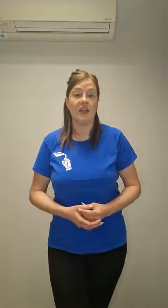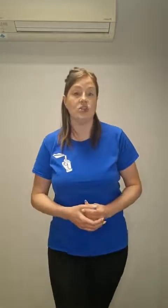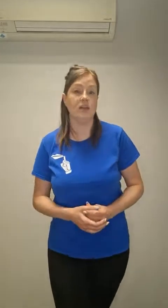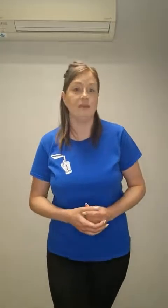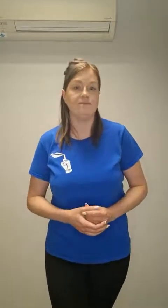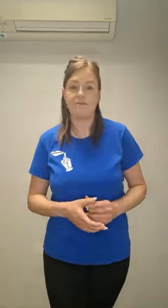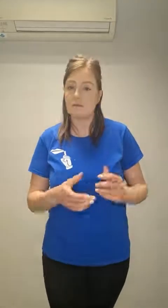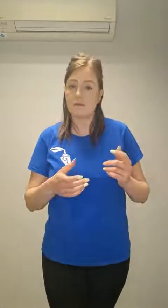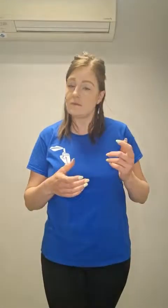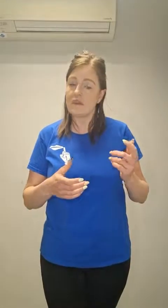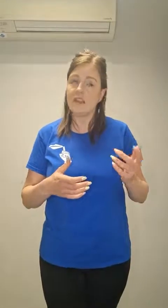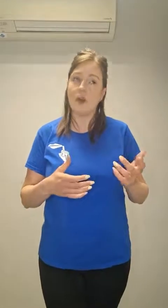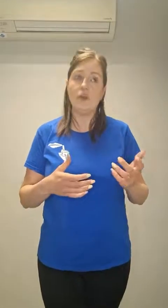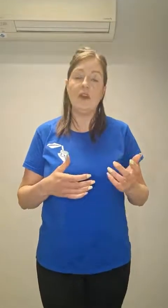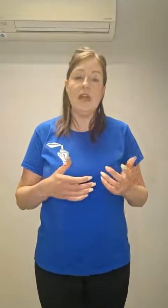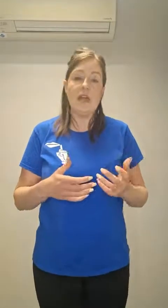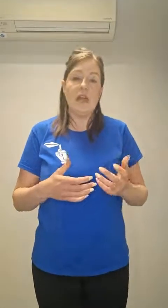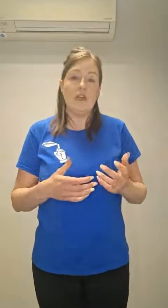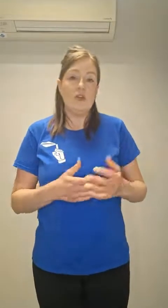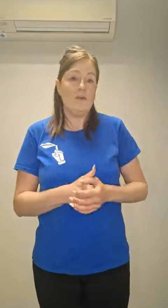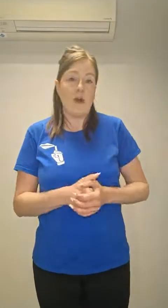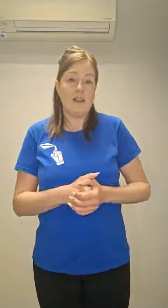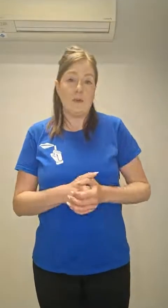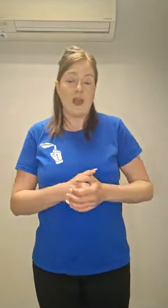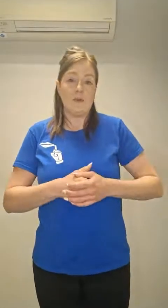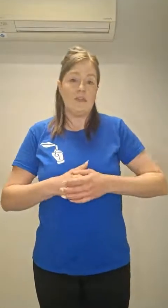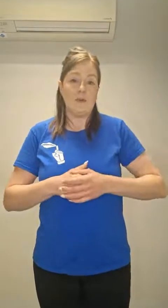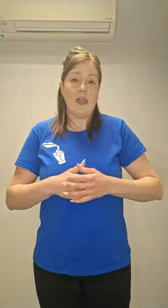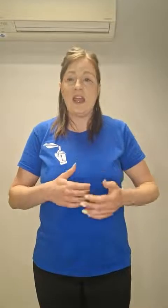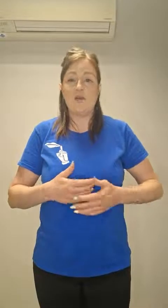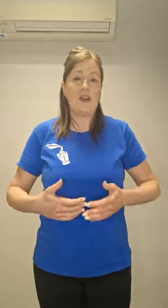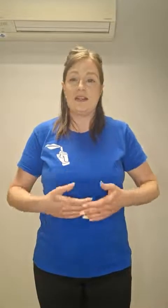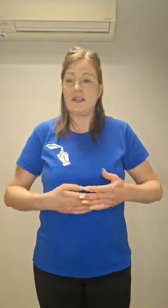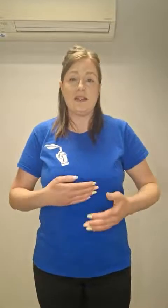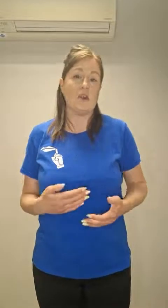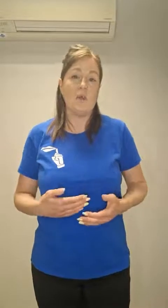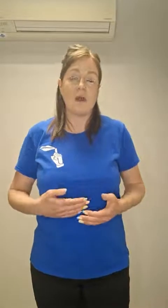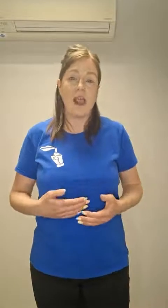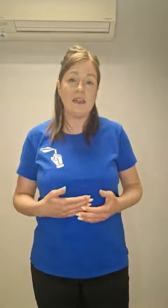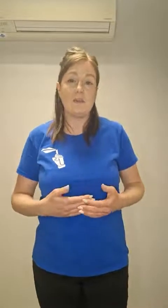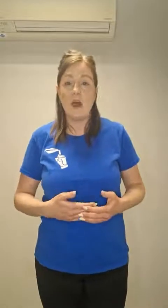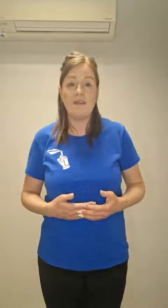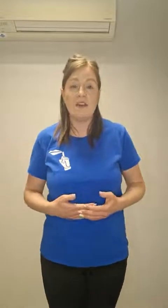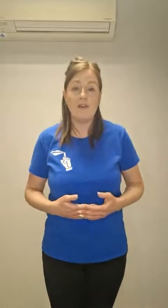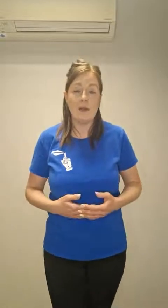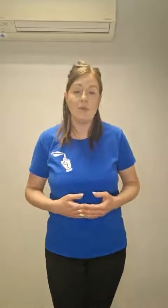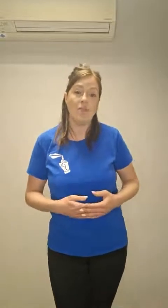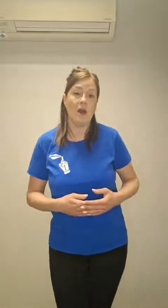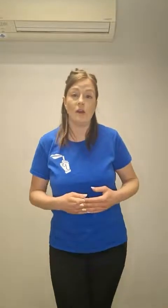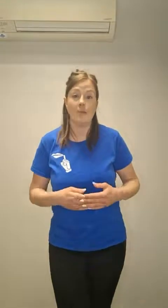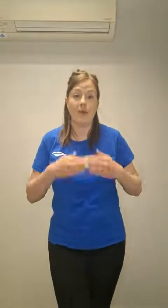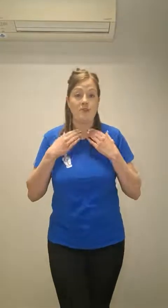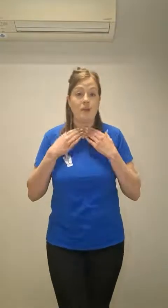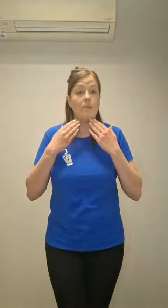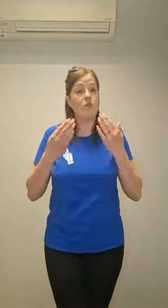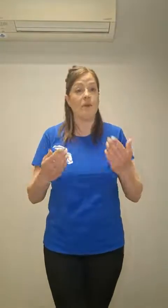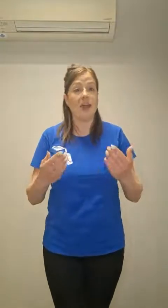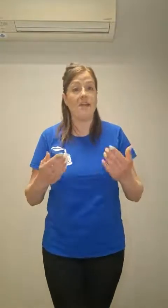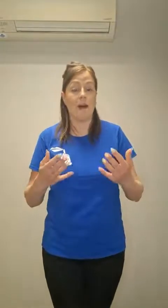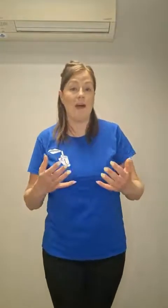communication. So you might be able to hear and understand and comprehend perfectly fine, but you might not be able to communicate that back